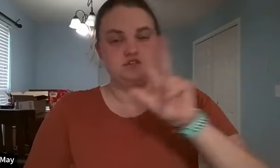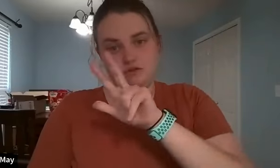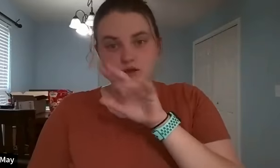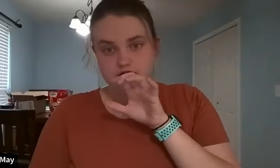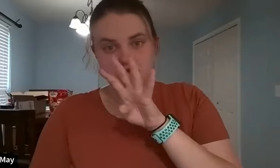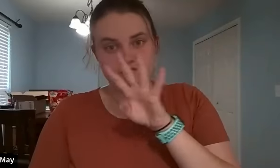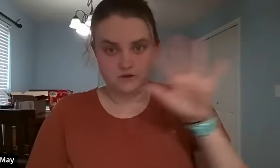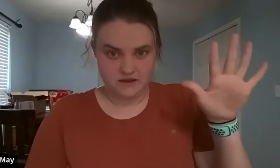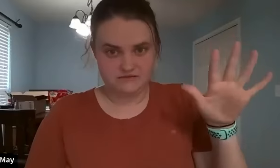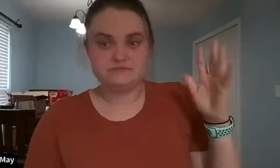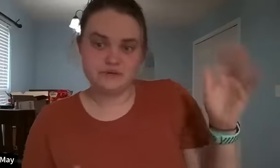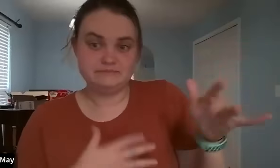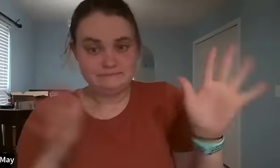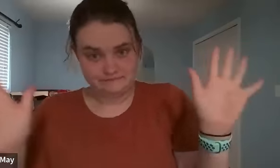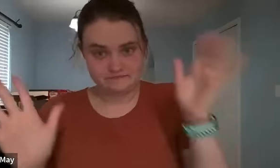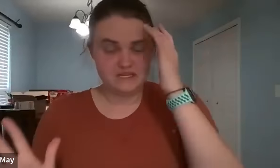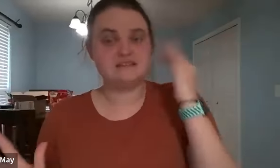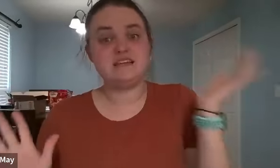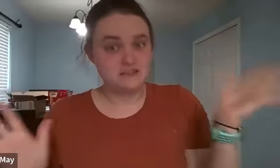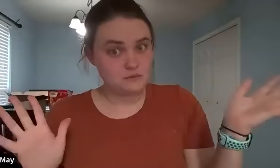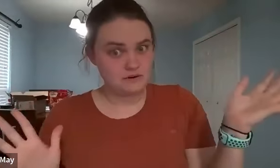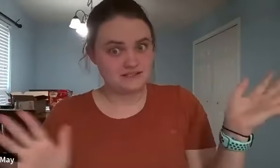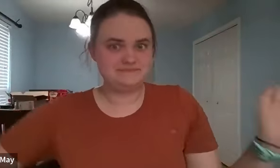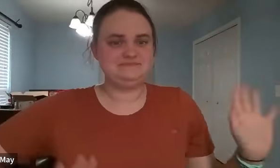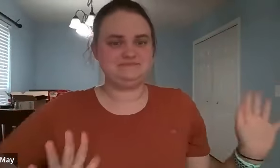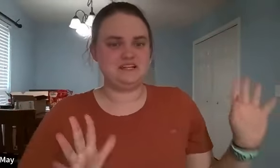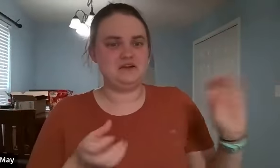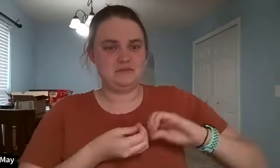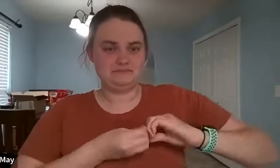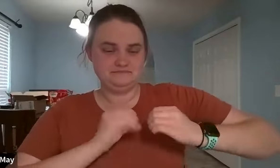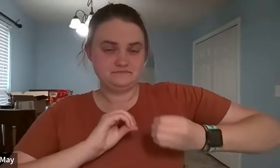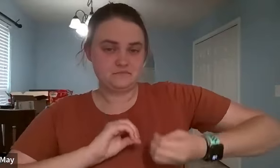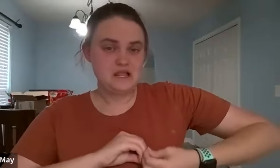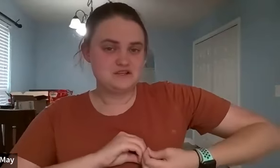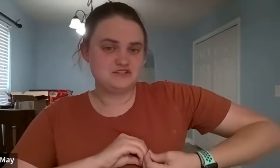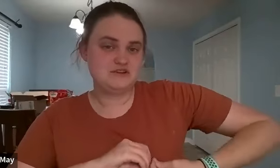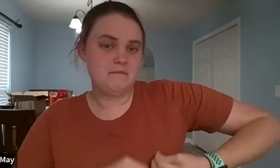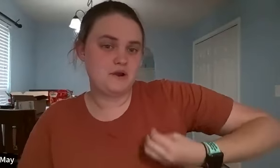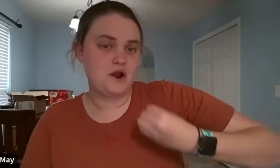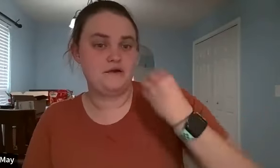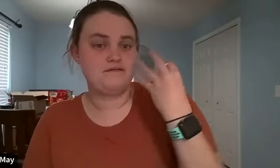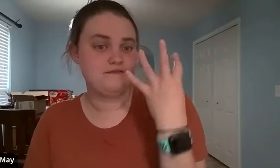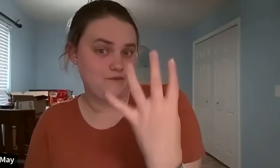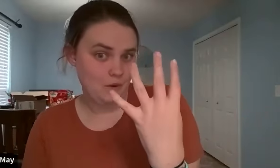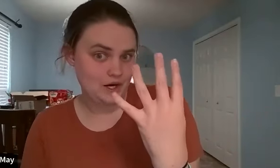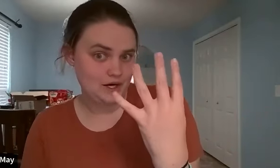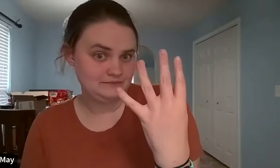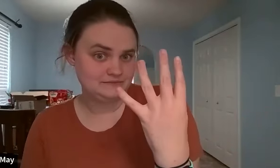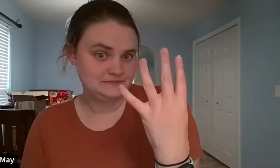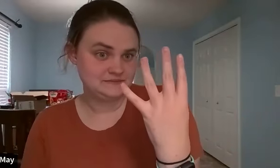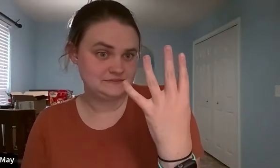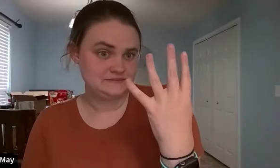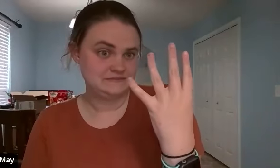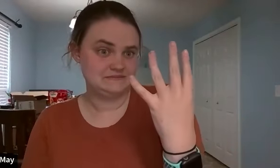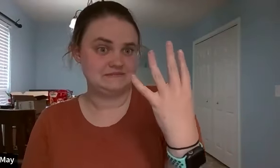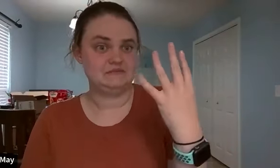doing 345. But like I said, either way works. Okay. So number 4.